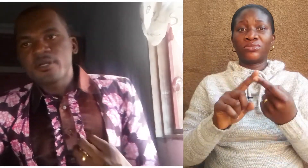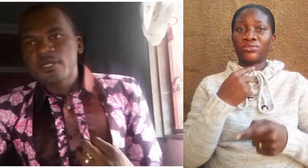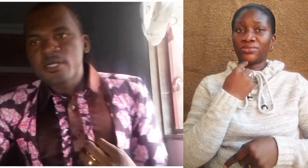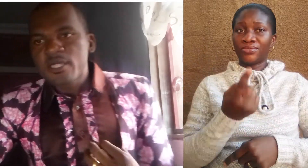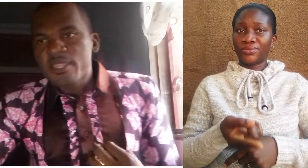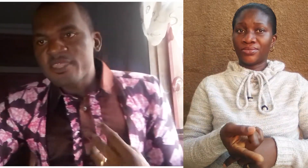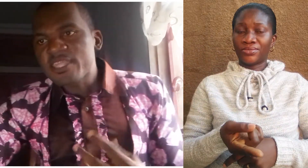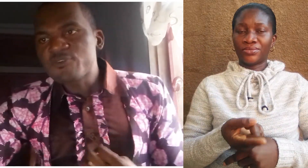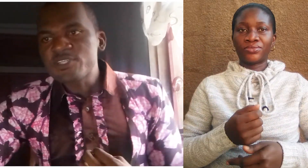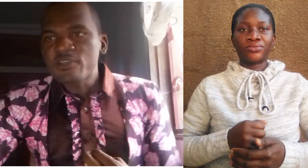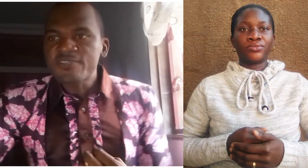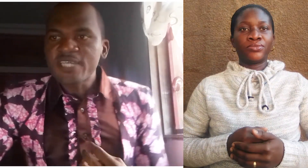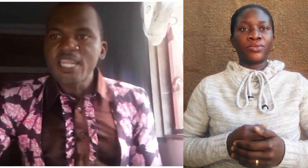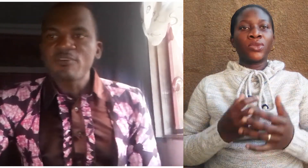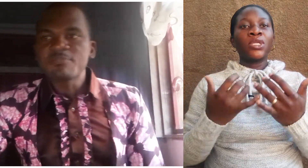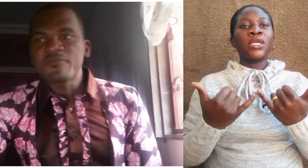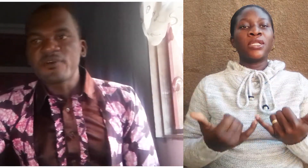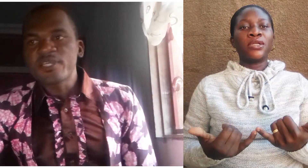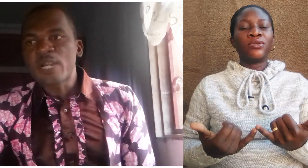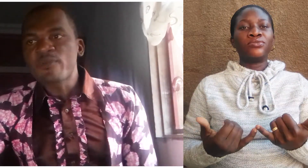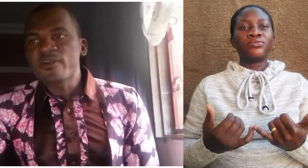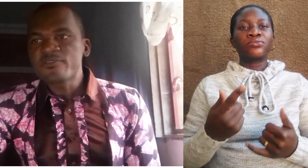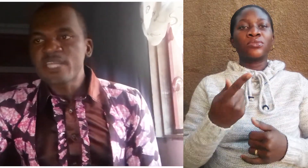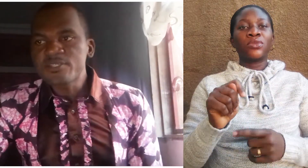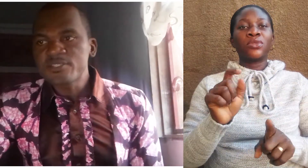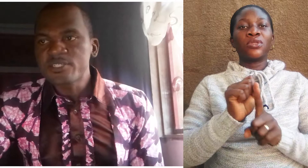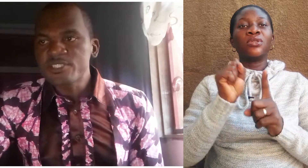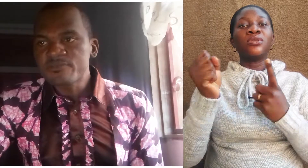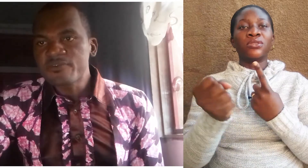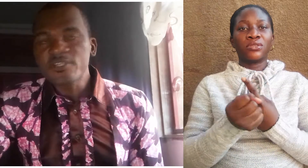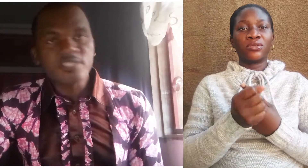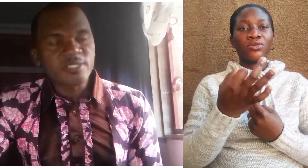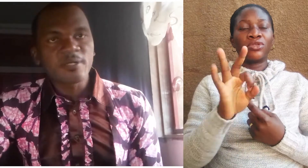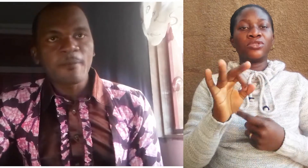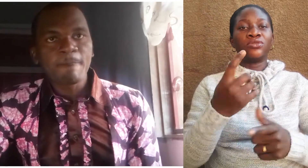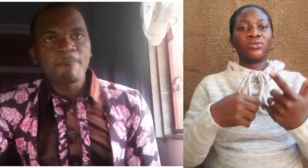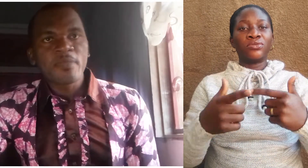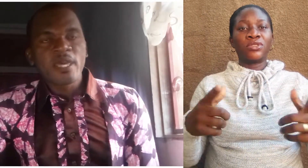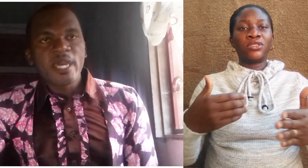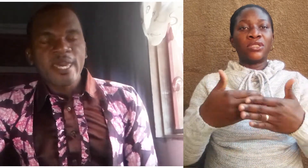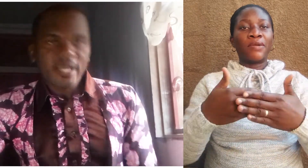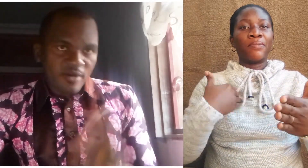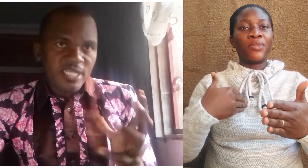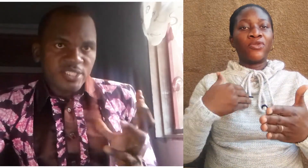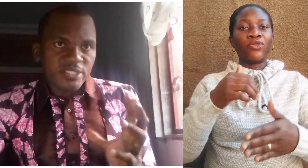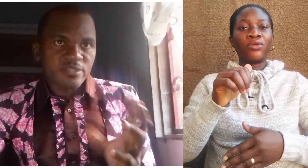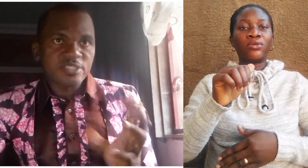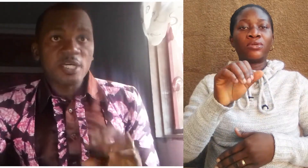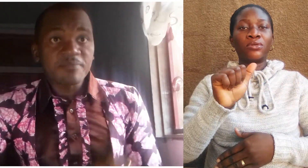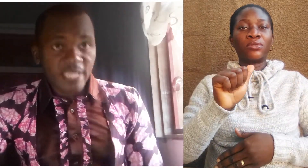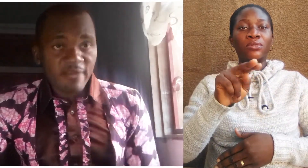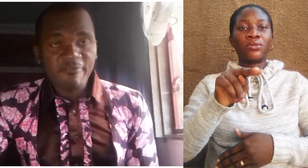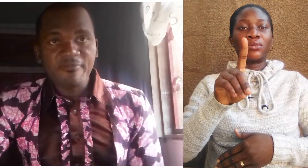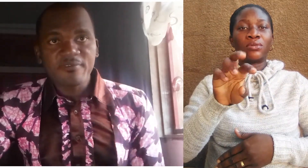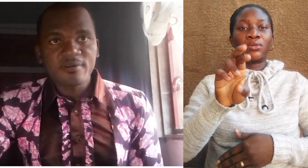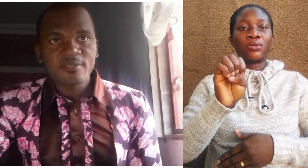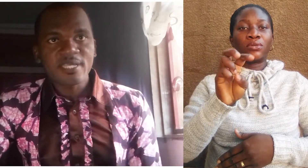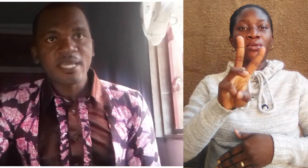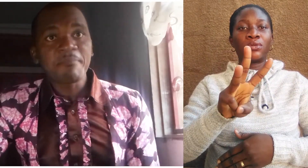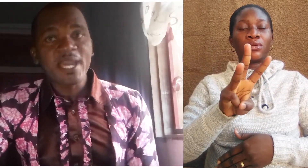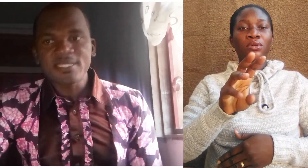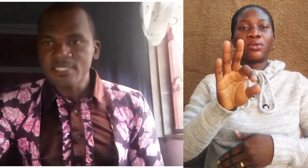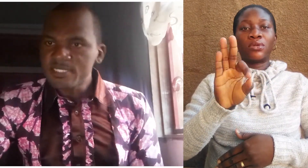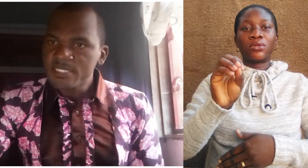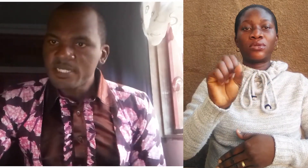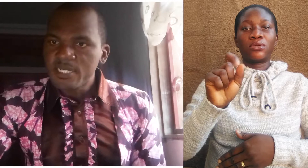Now, the situation of sign language before the arrival of Dr. Johnson Foster, according to some deaf